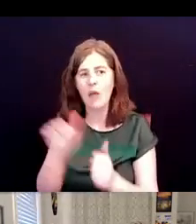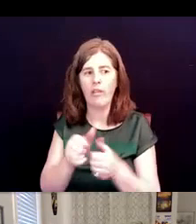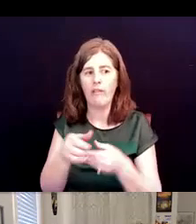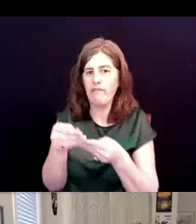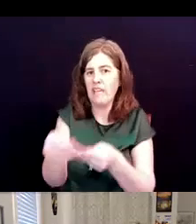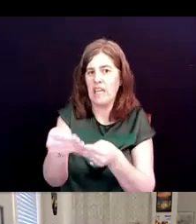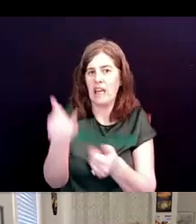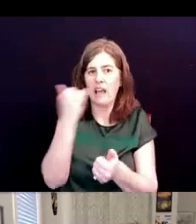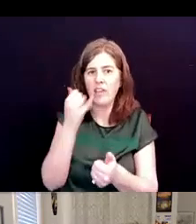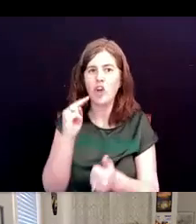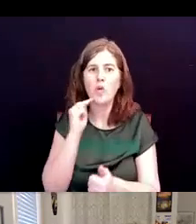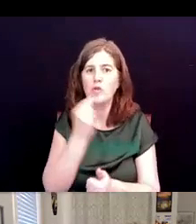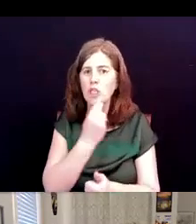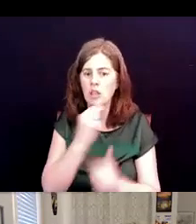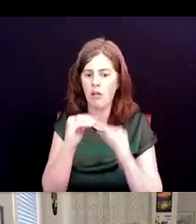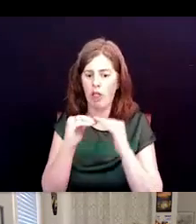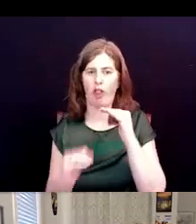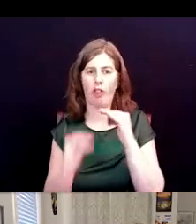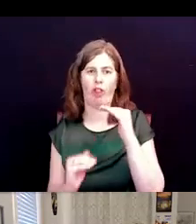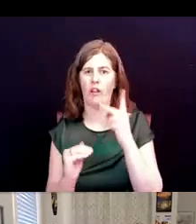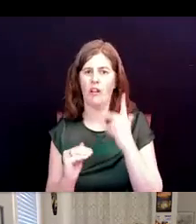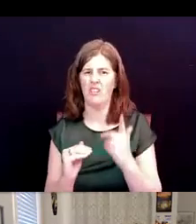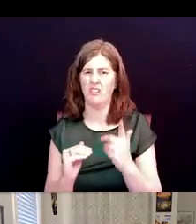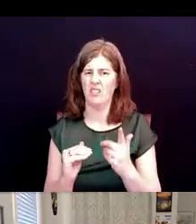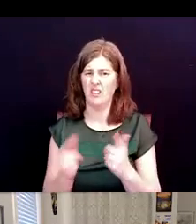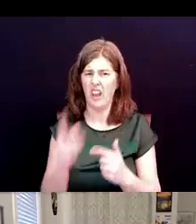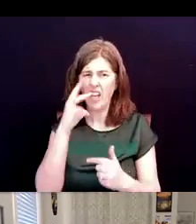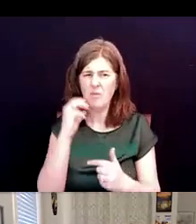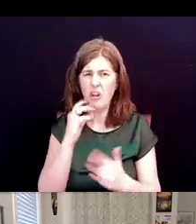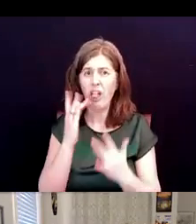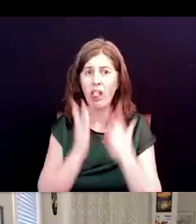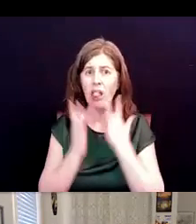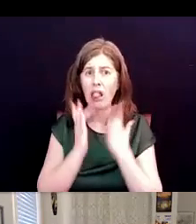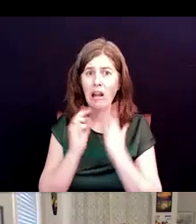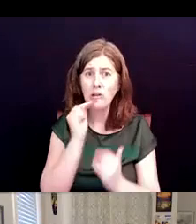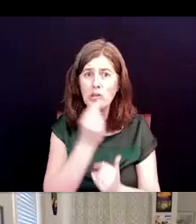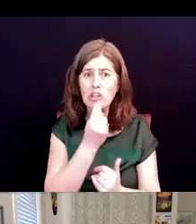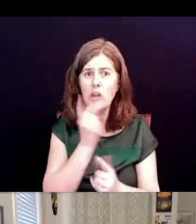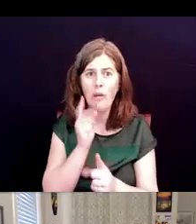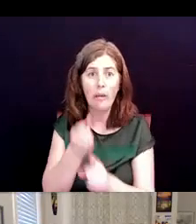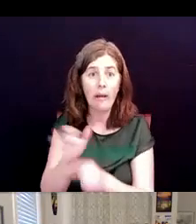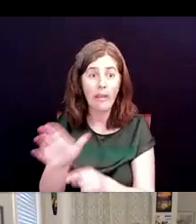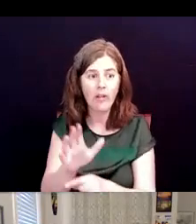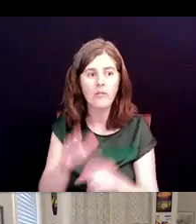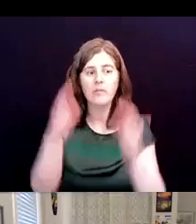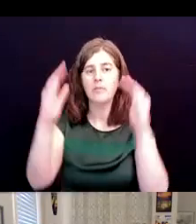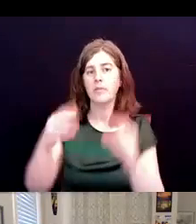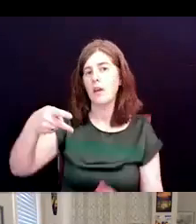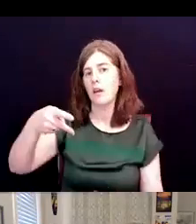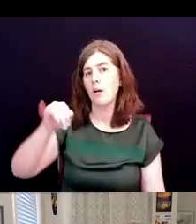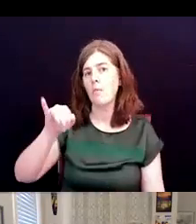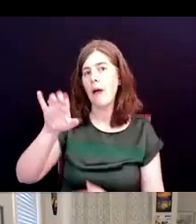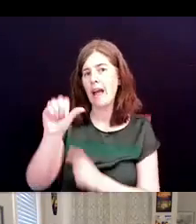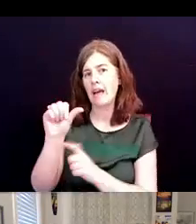nutrition level is not to where it needs to be, are they experiencing nutritional deficiencies that can have an impact? Pica. So pica is the eating